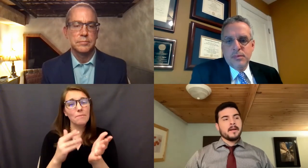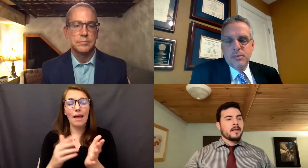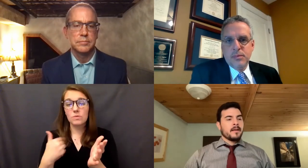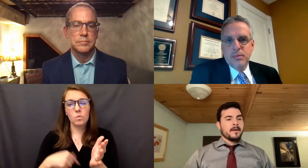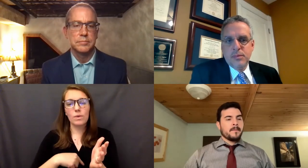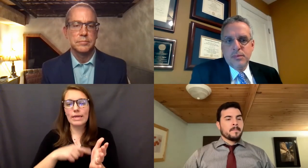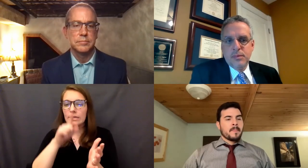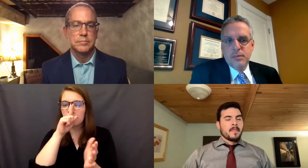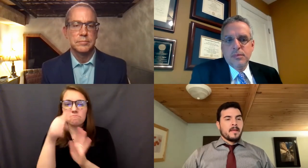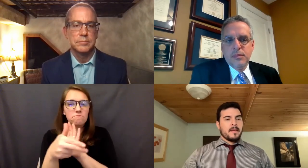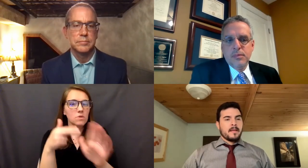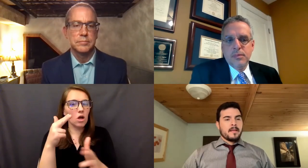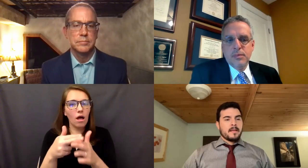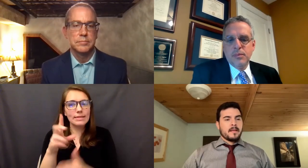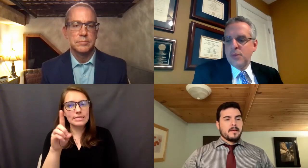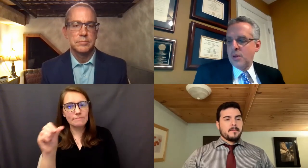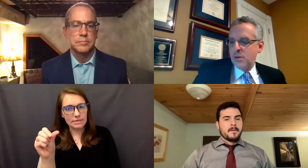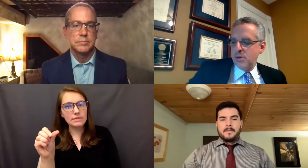category.